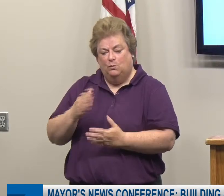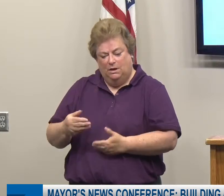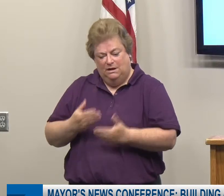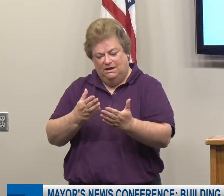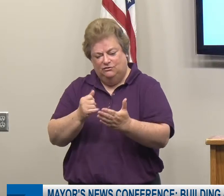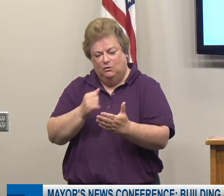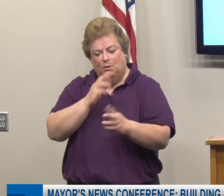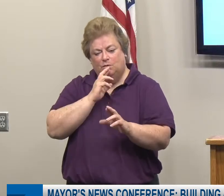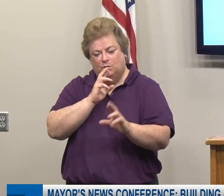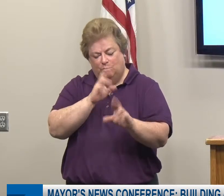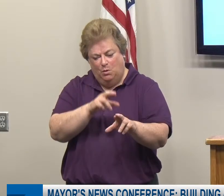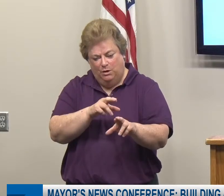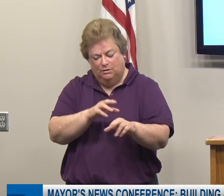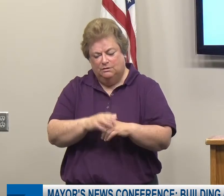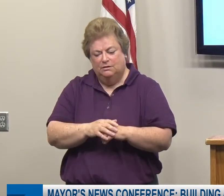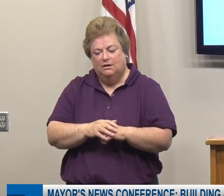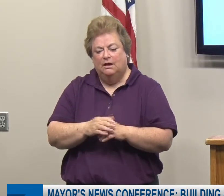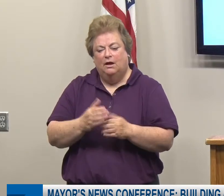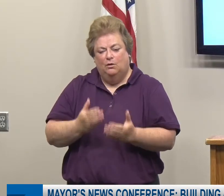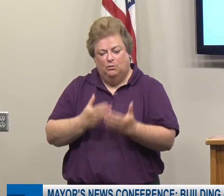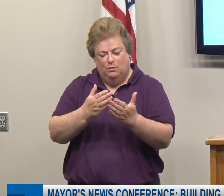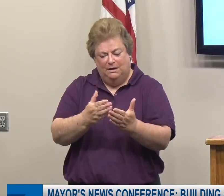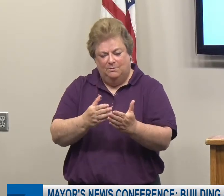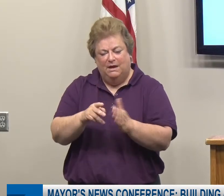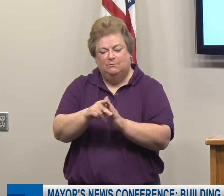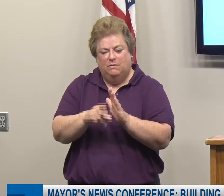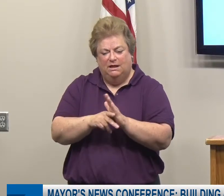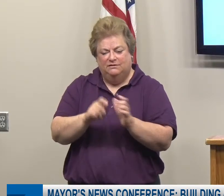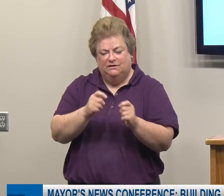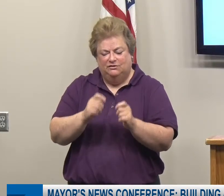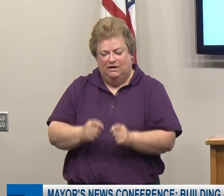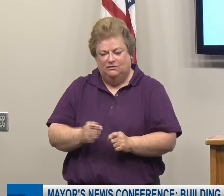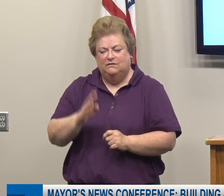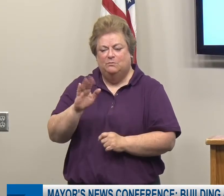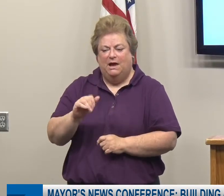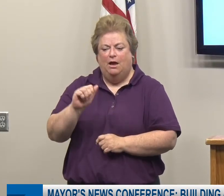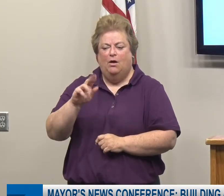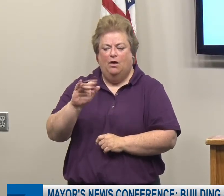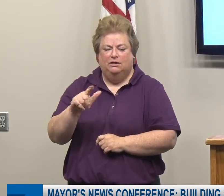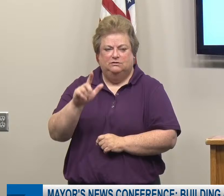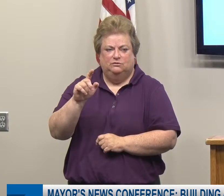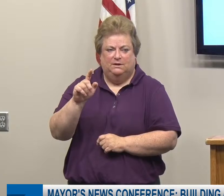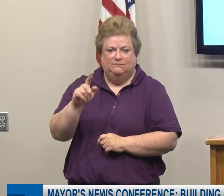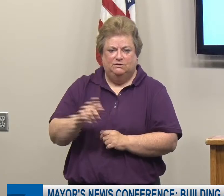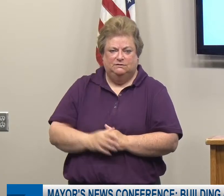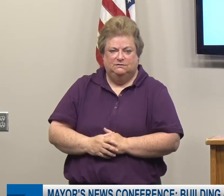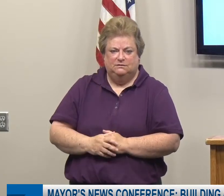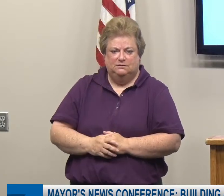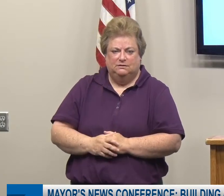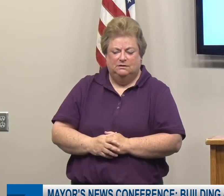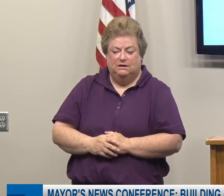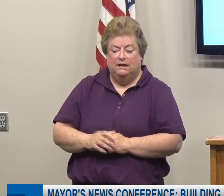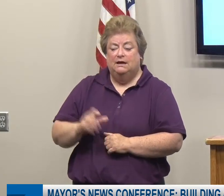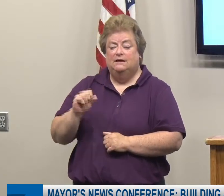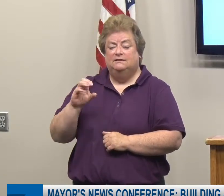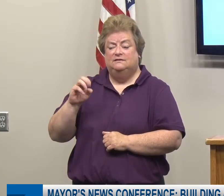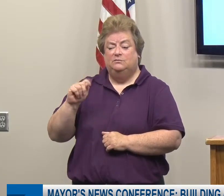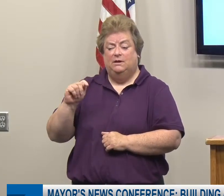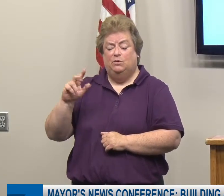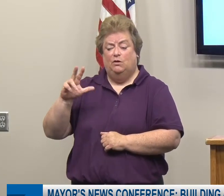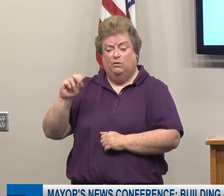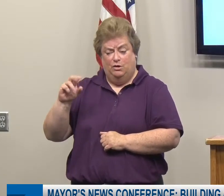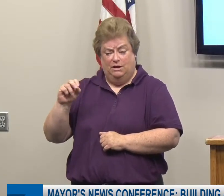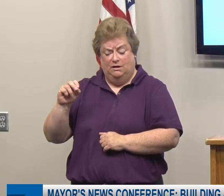report with recommended policy changes no later than August 21st. By September 30th,